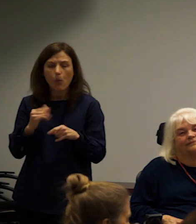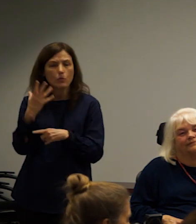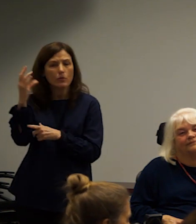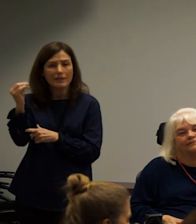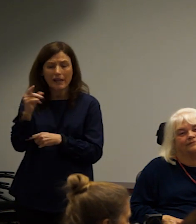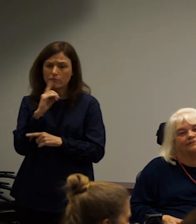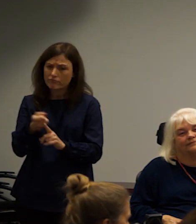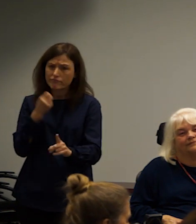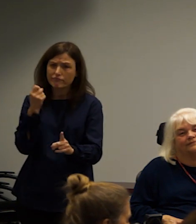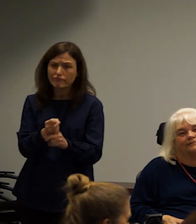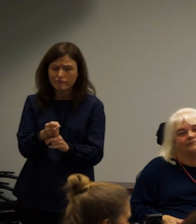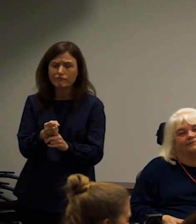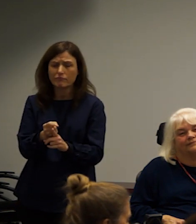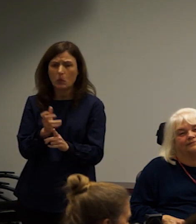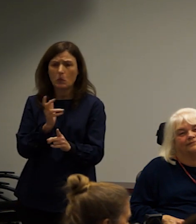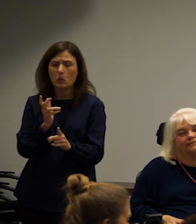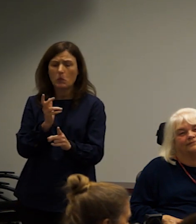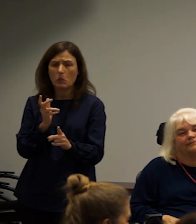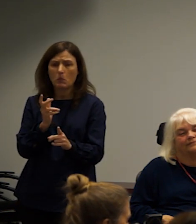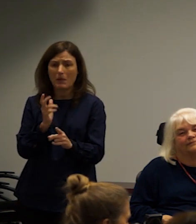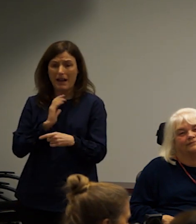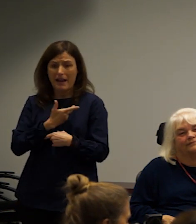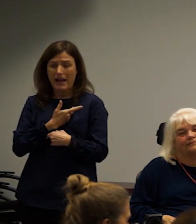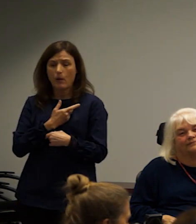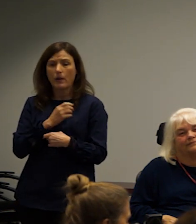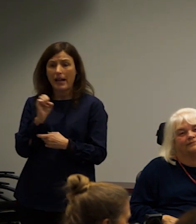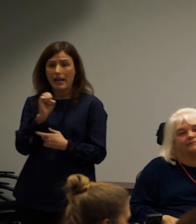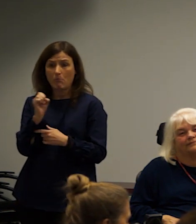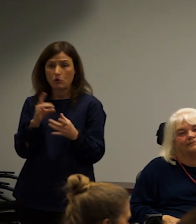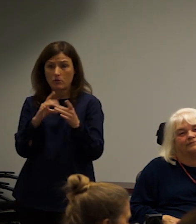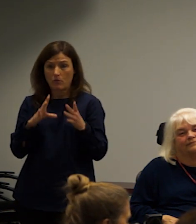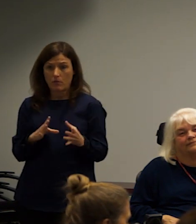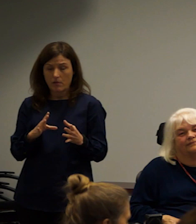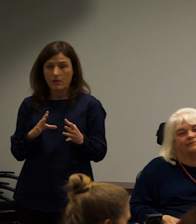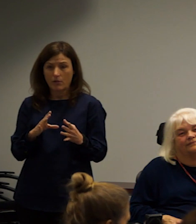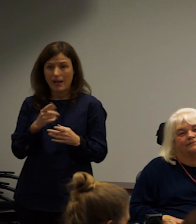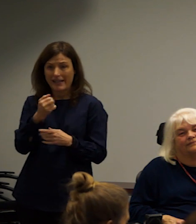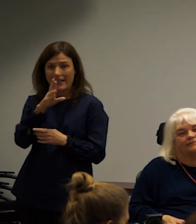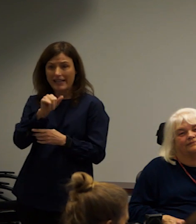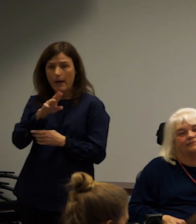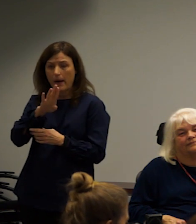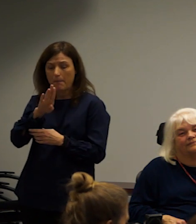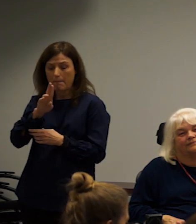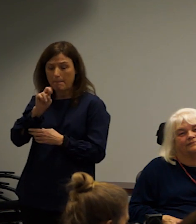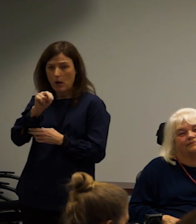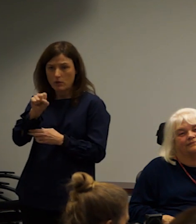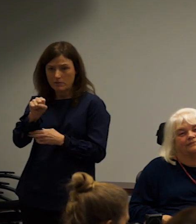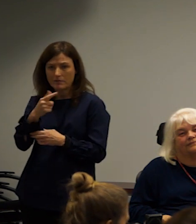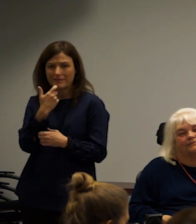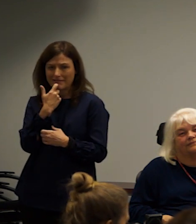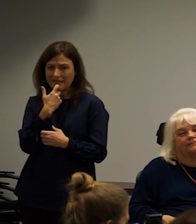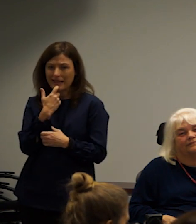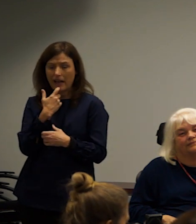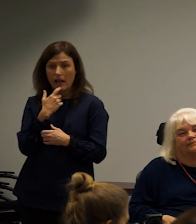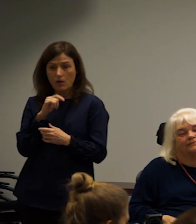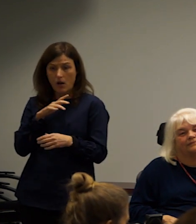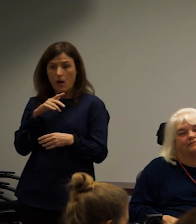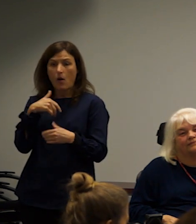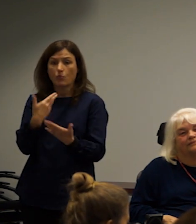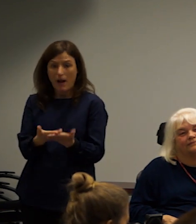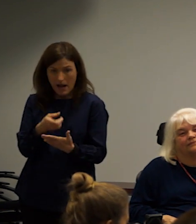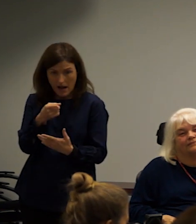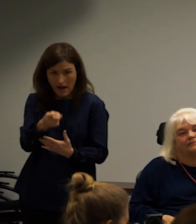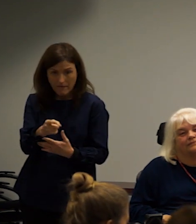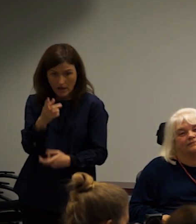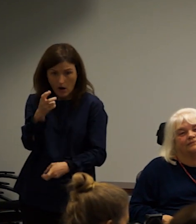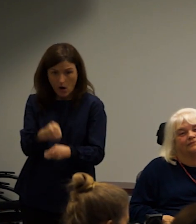hit hard for our emergency coordinator, Gary Burns, was that even getting to them was difficult, but